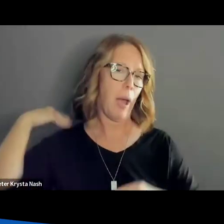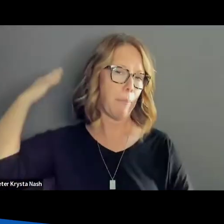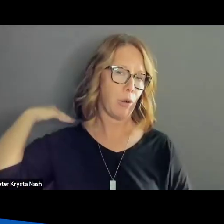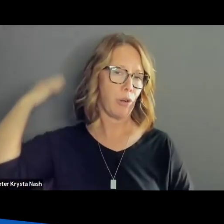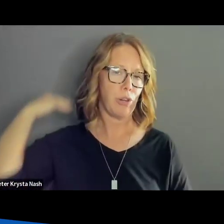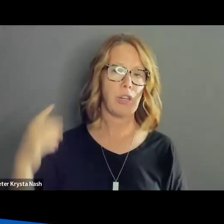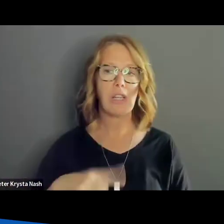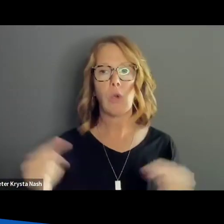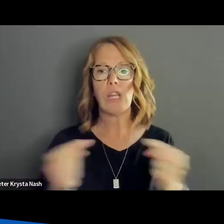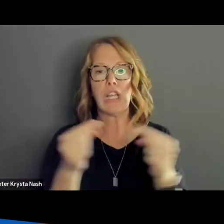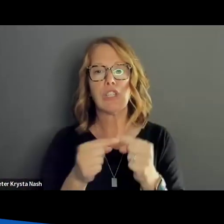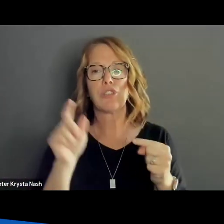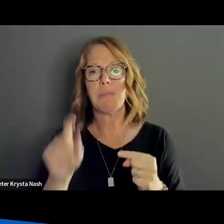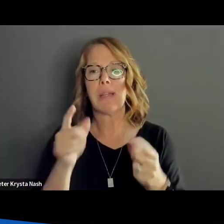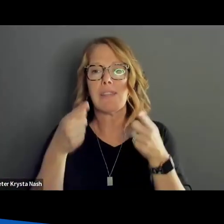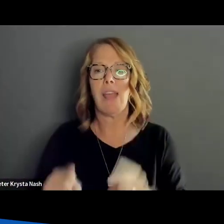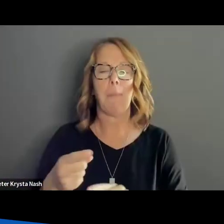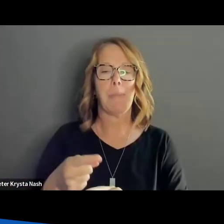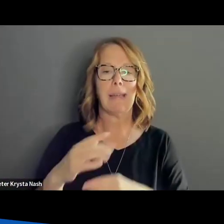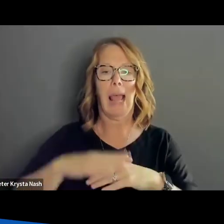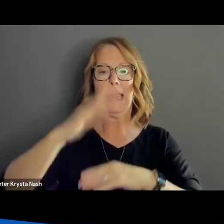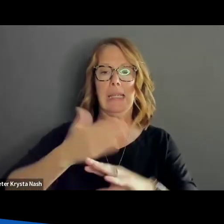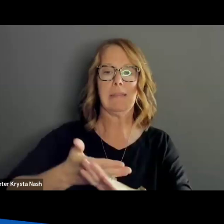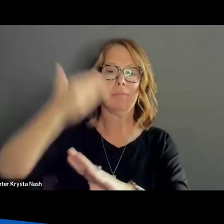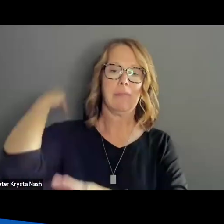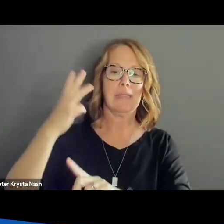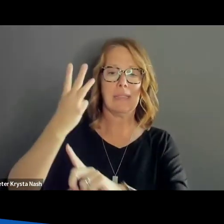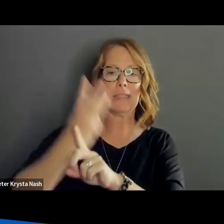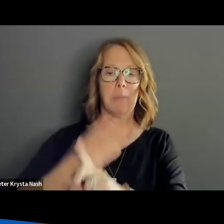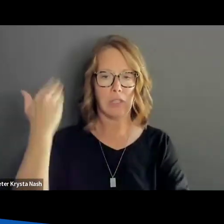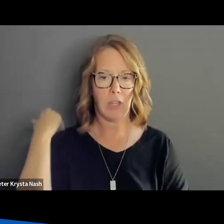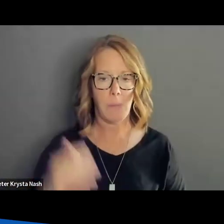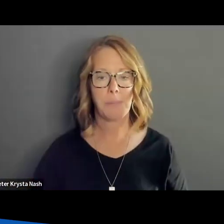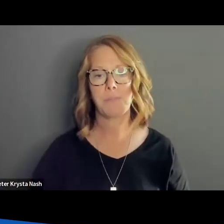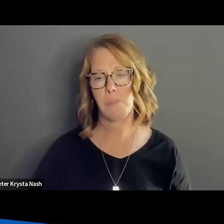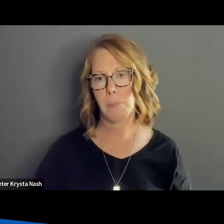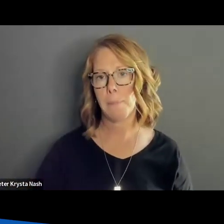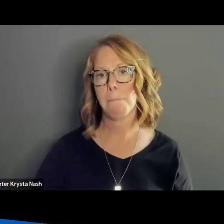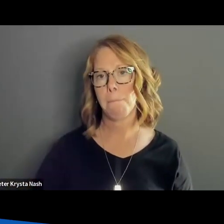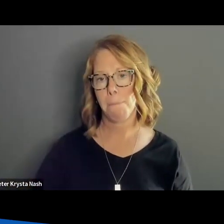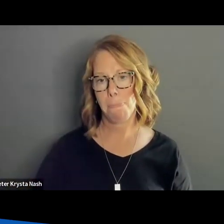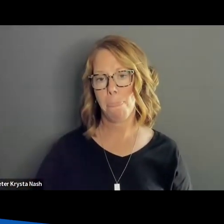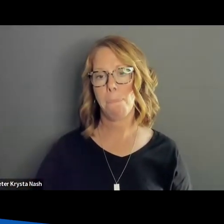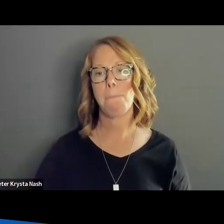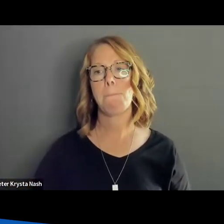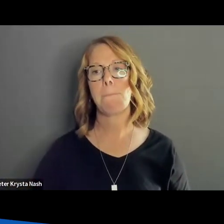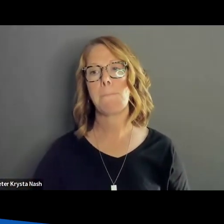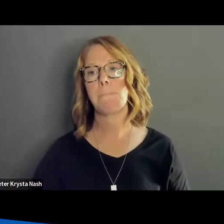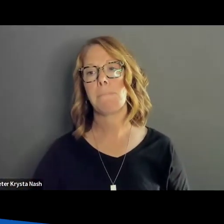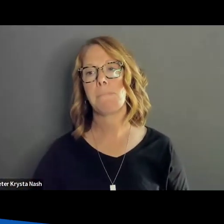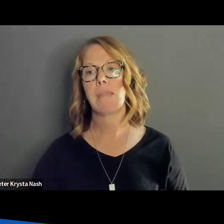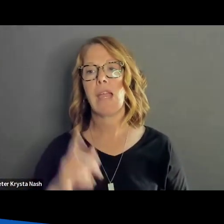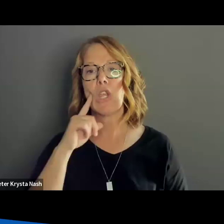Your injury has to have occurred at least 6 months ago, and you have reflexes in